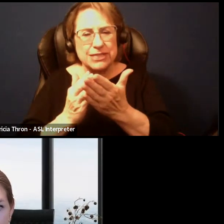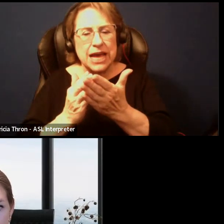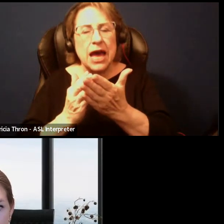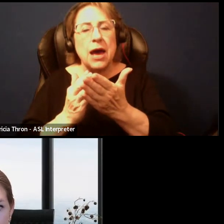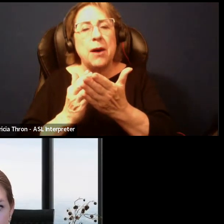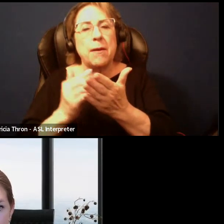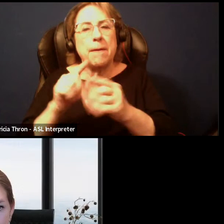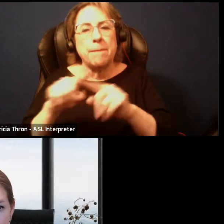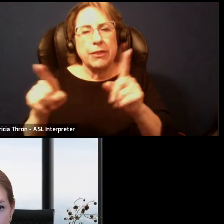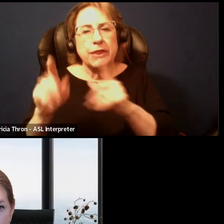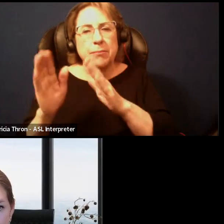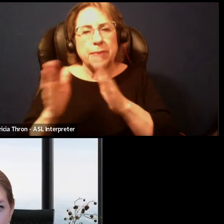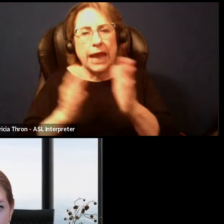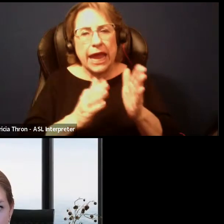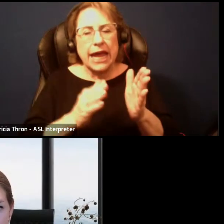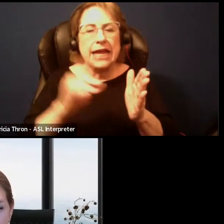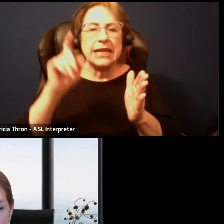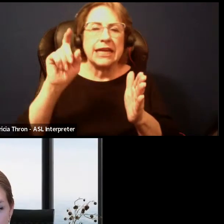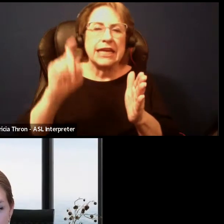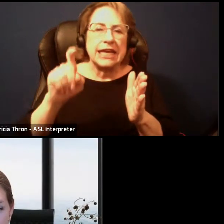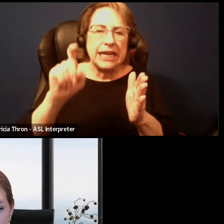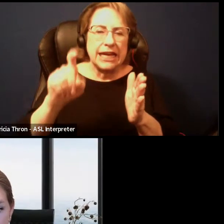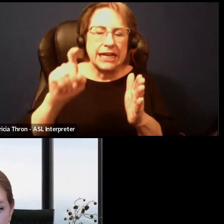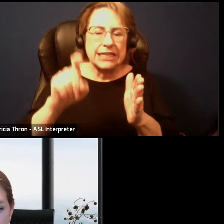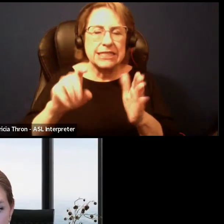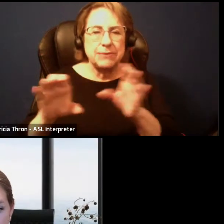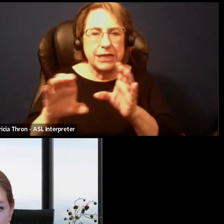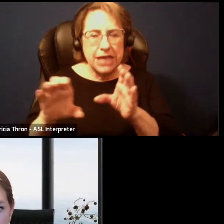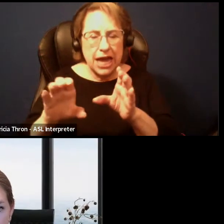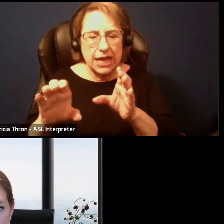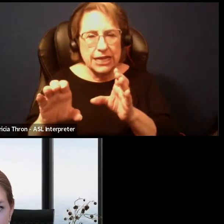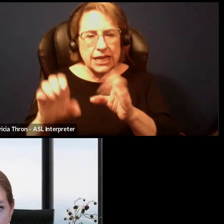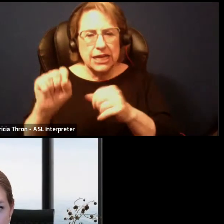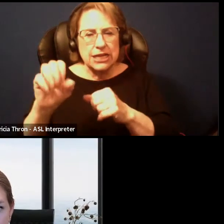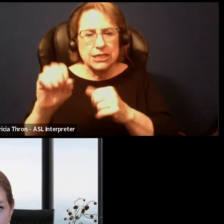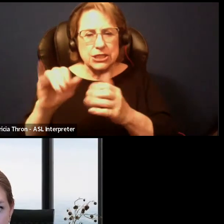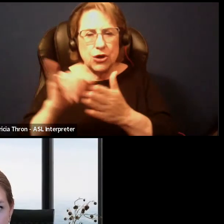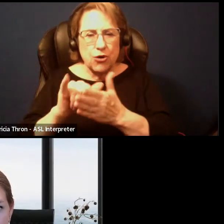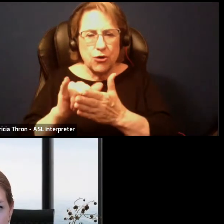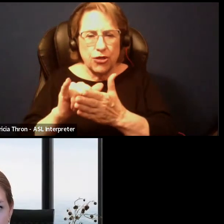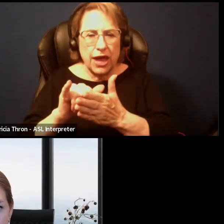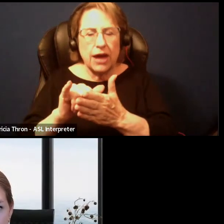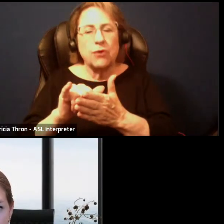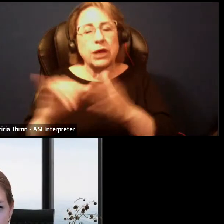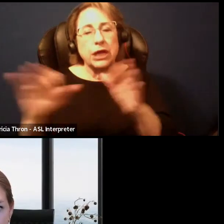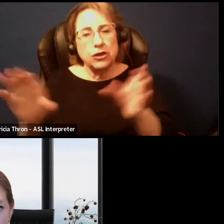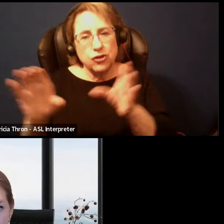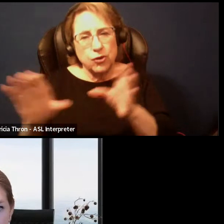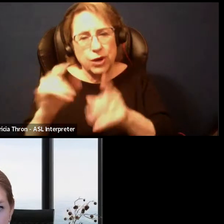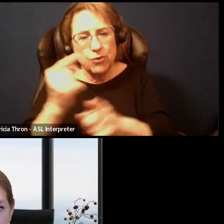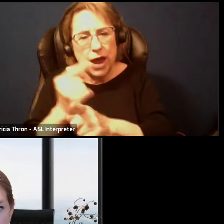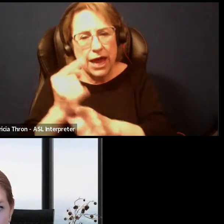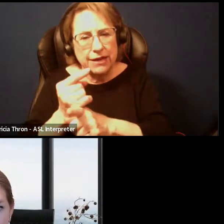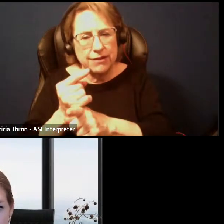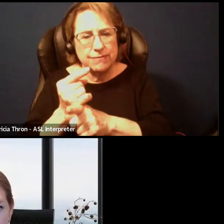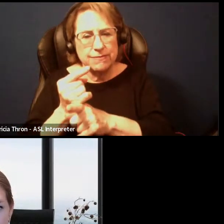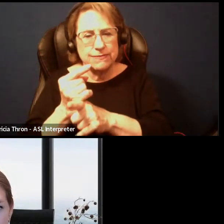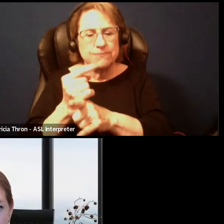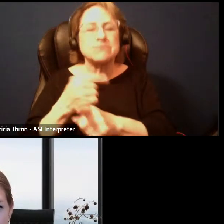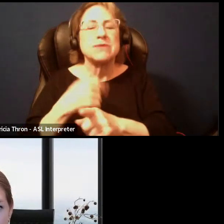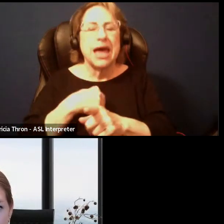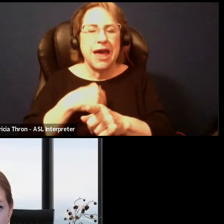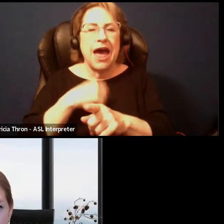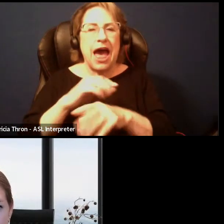do those projects right, because that's going to be across all sites. I'm comfortable that this